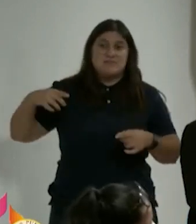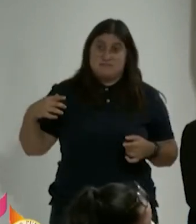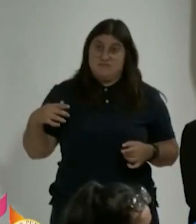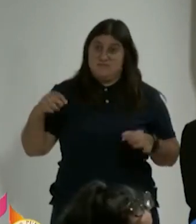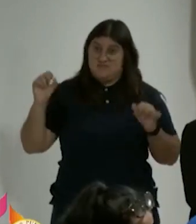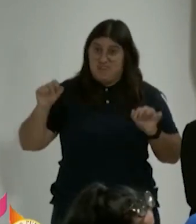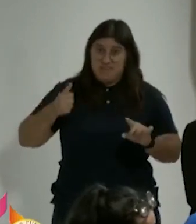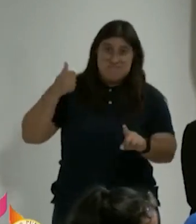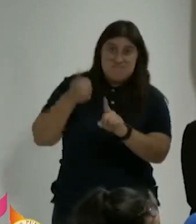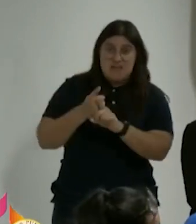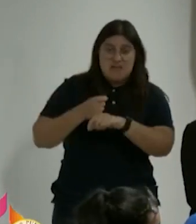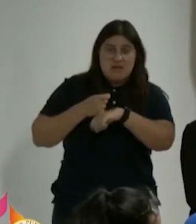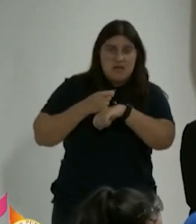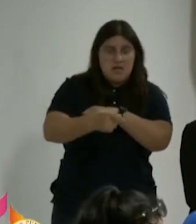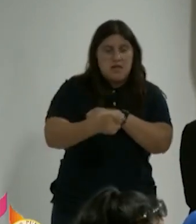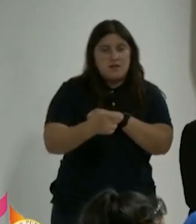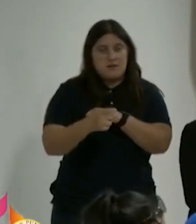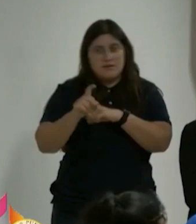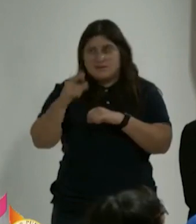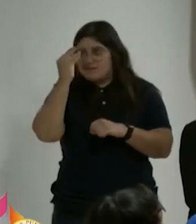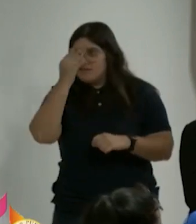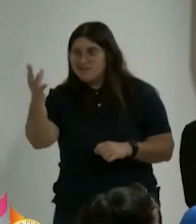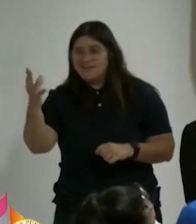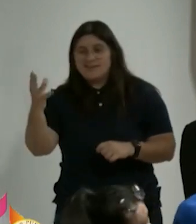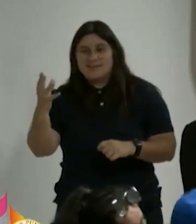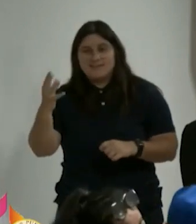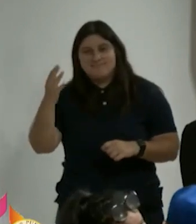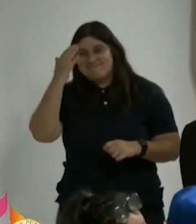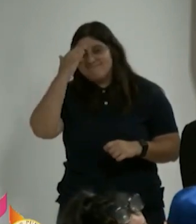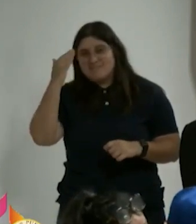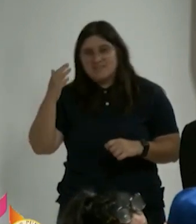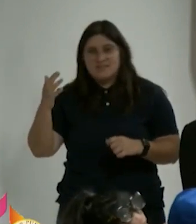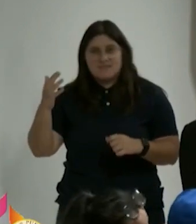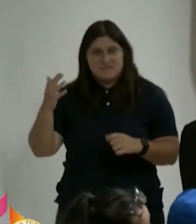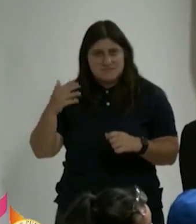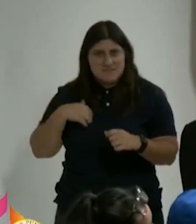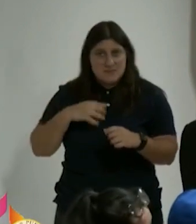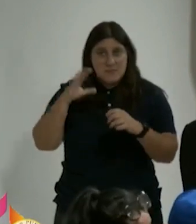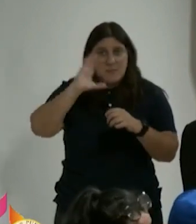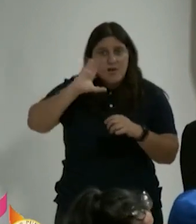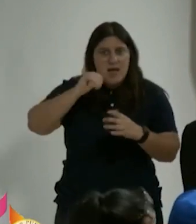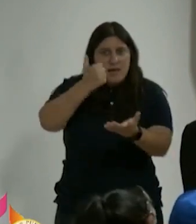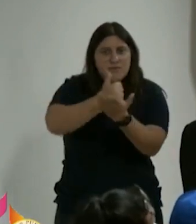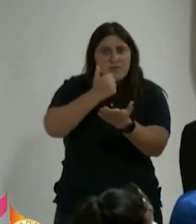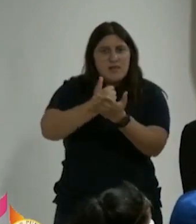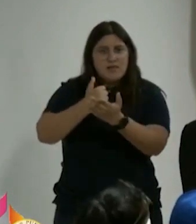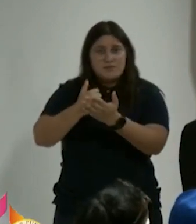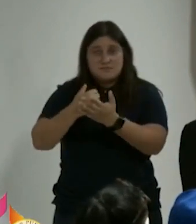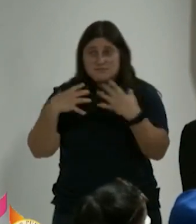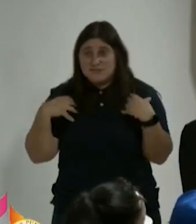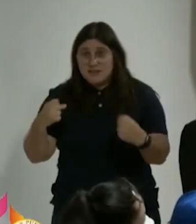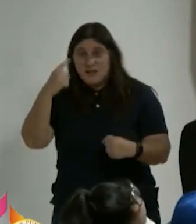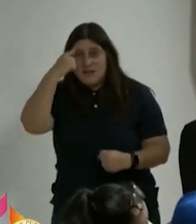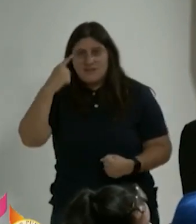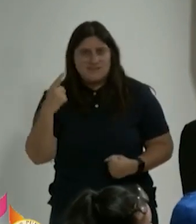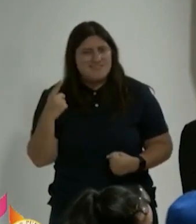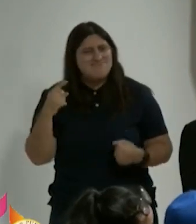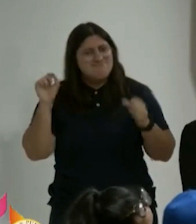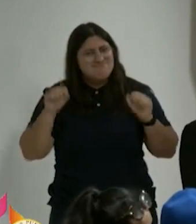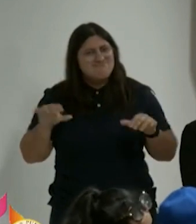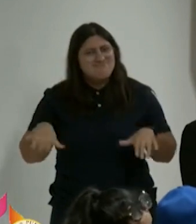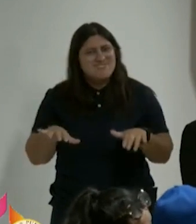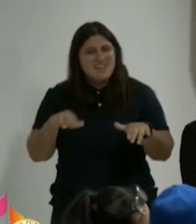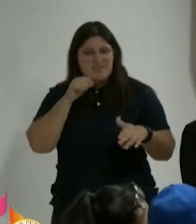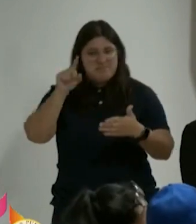you. And we must let them know there's no stigma associated with getting mental health services. And that's what we're doing in New York State, but having